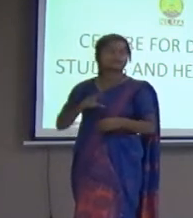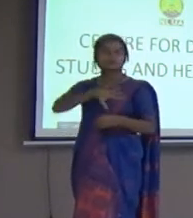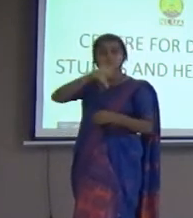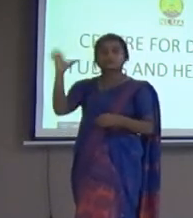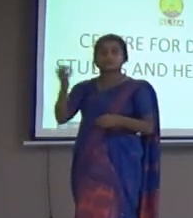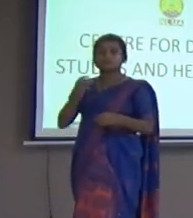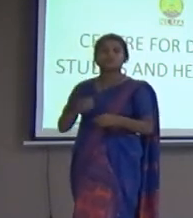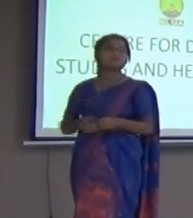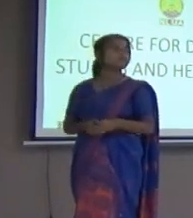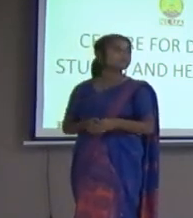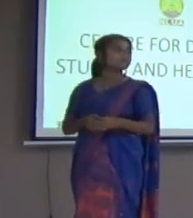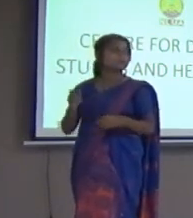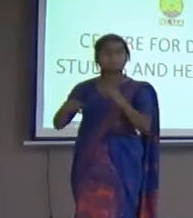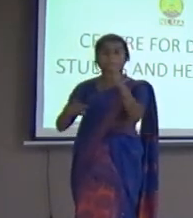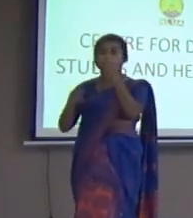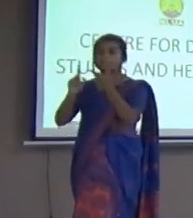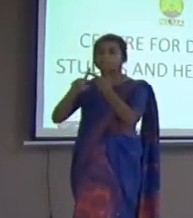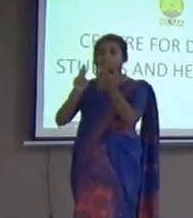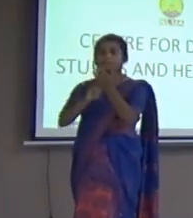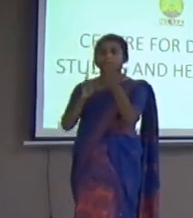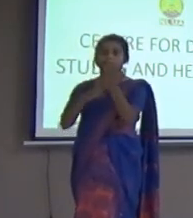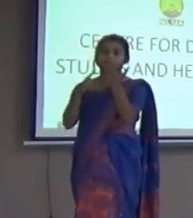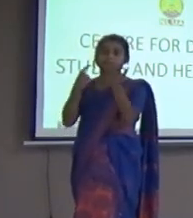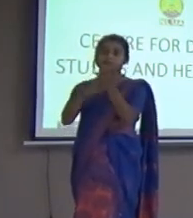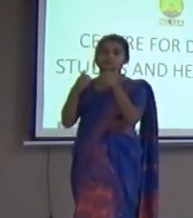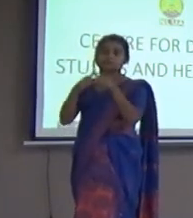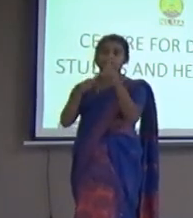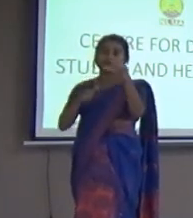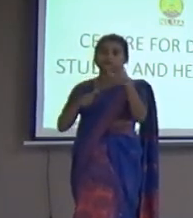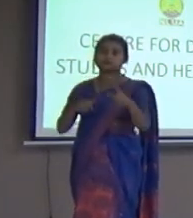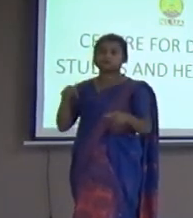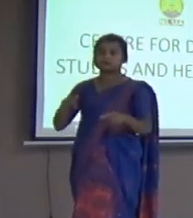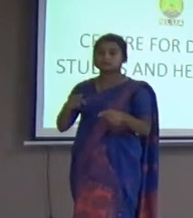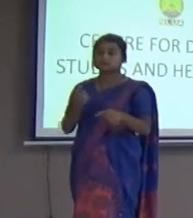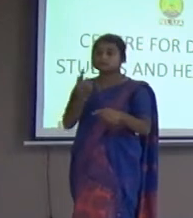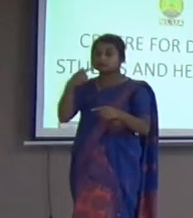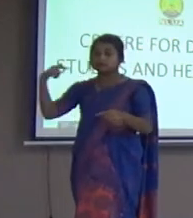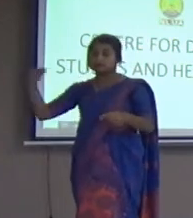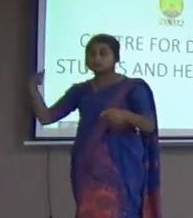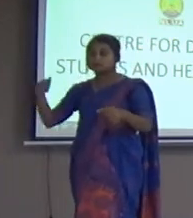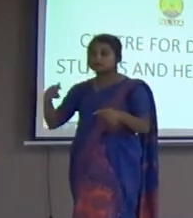with this center will come up with positive ideas.